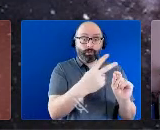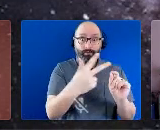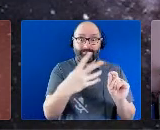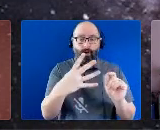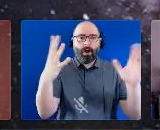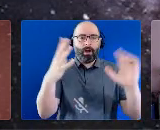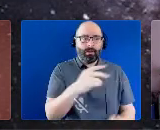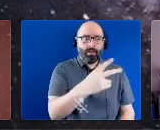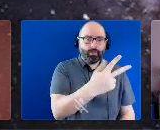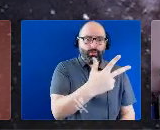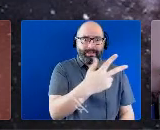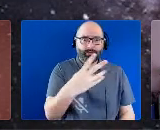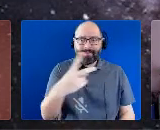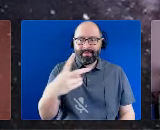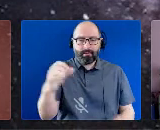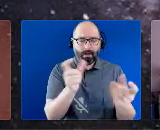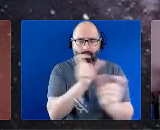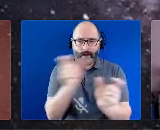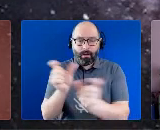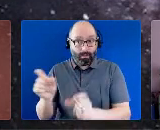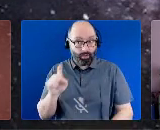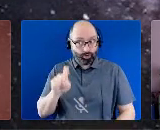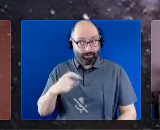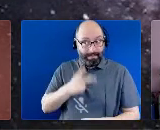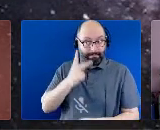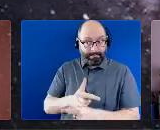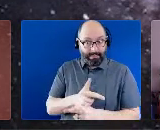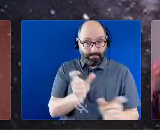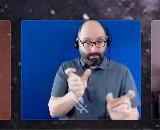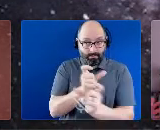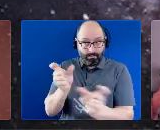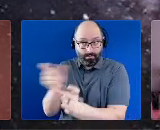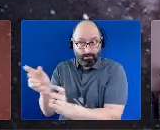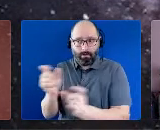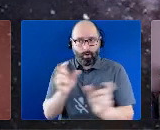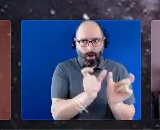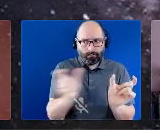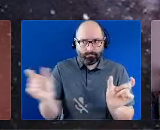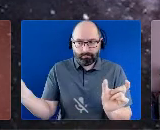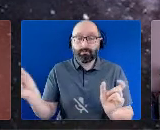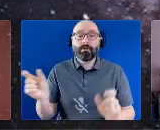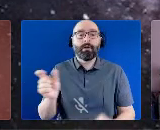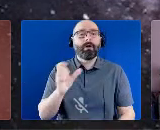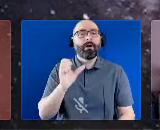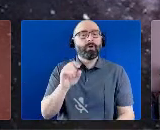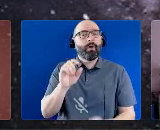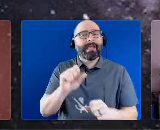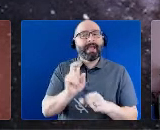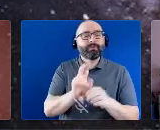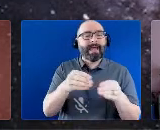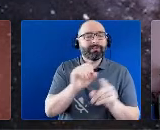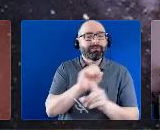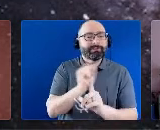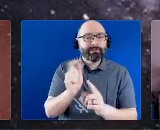retain ordering? Or, there's kind of different, you can use the edge cases to explore the boundaries of this problem and not make assumptions. And